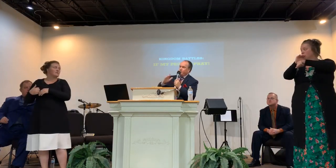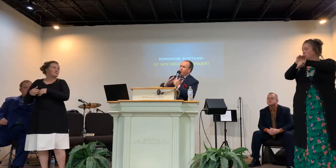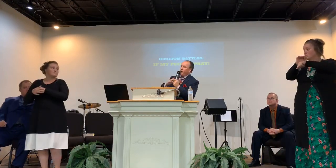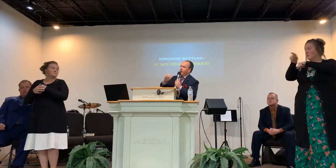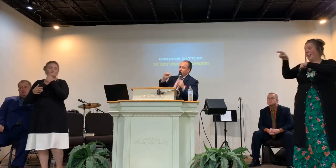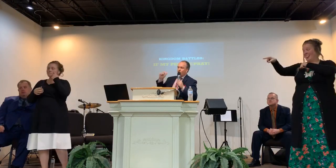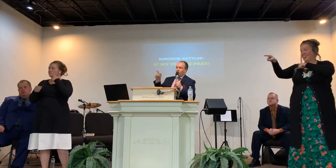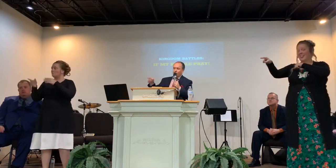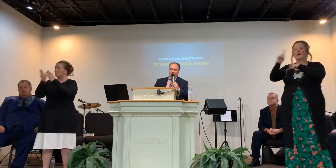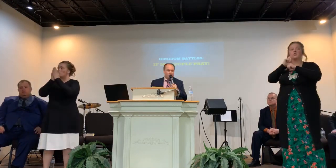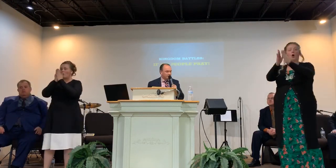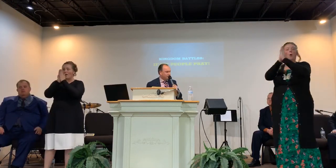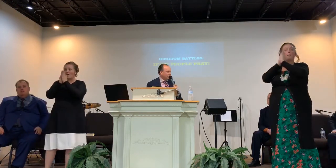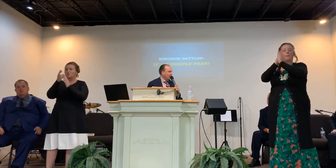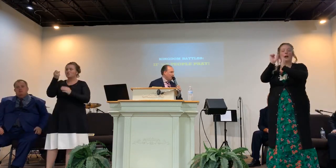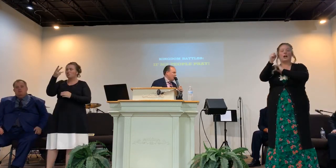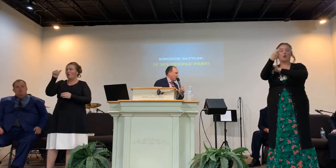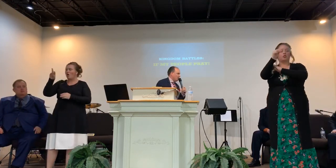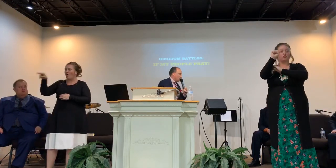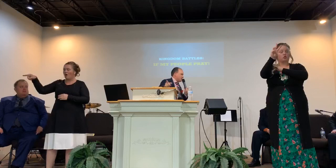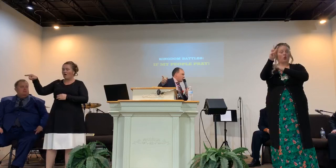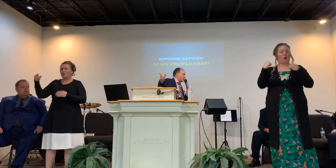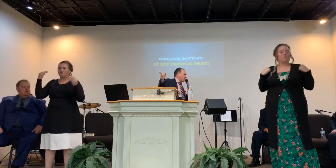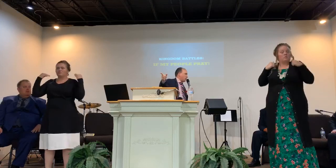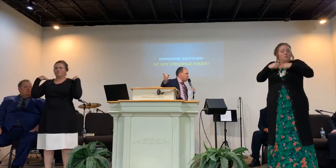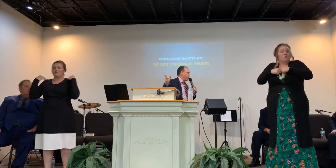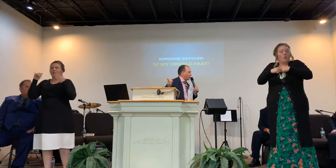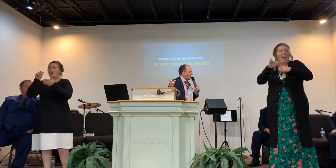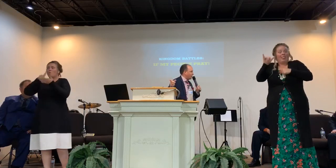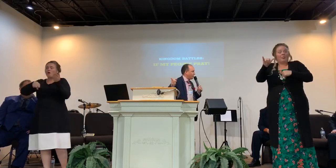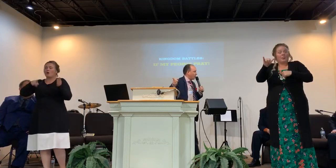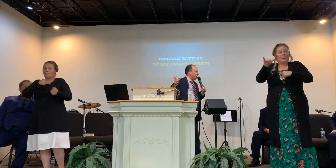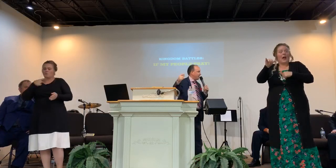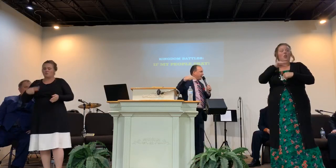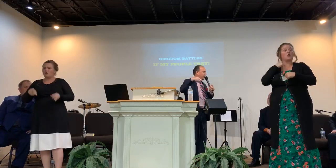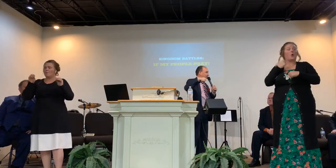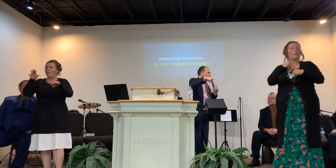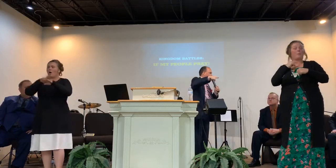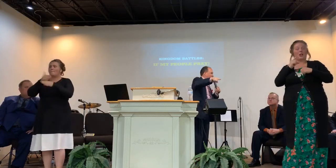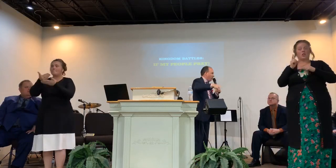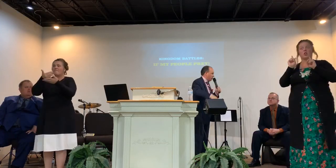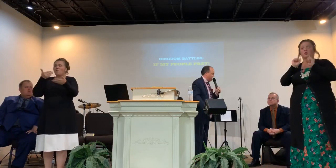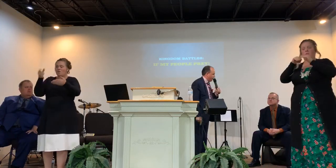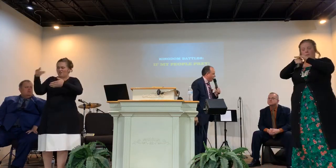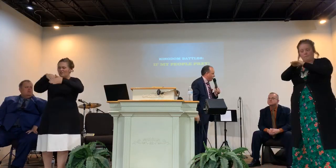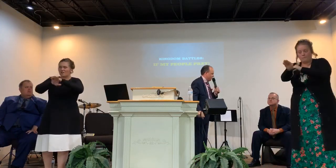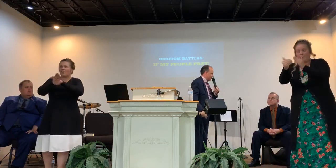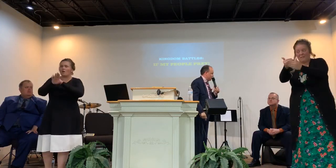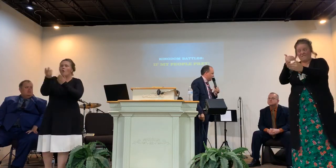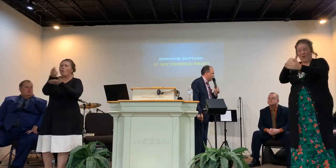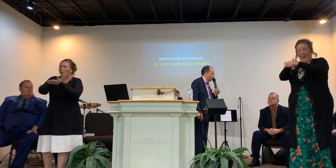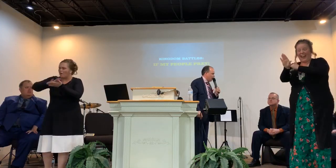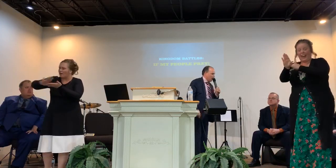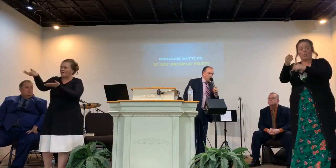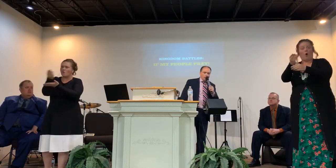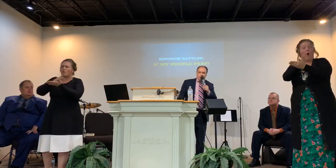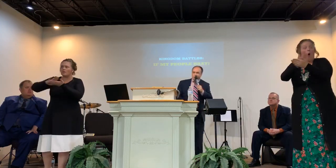This is a prayer shawl. This is what the priest put on before he entered into the Holy of Holies.